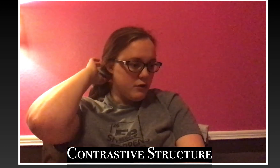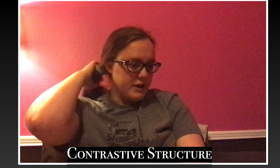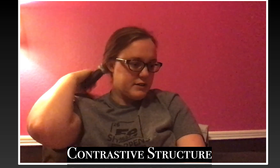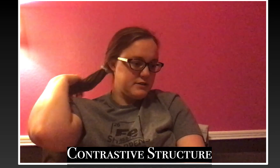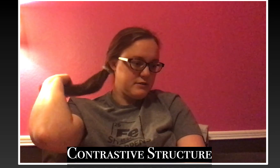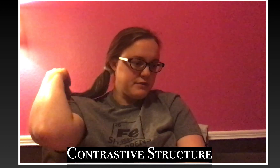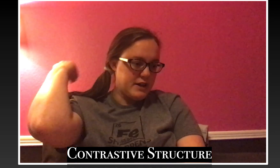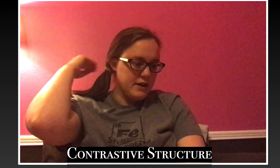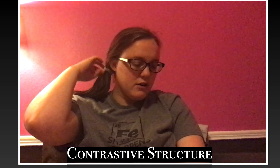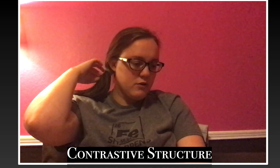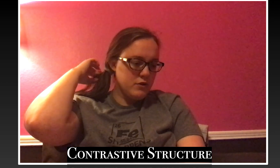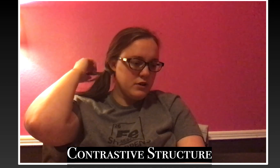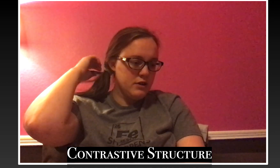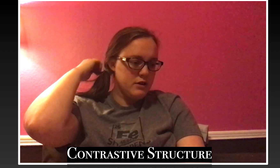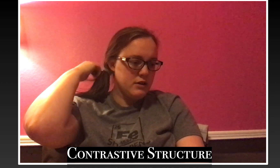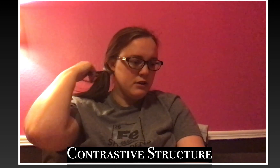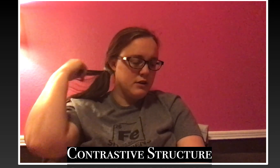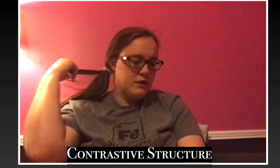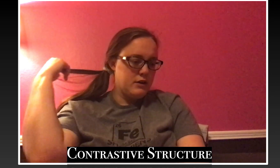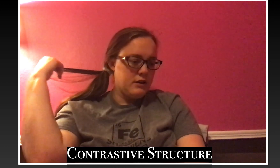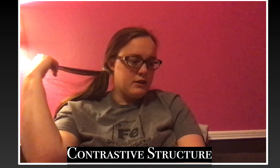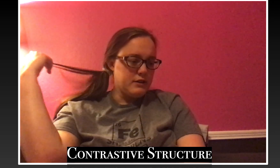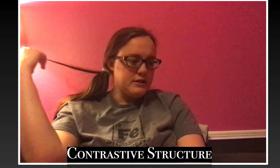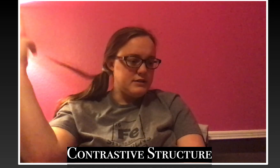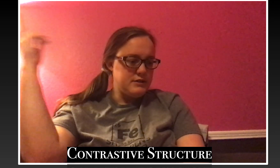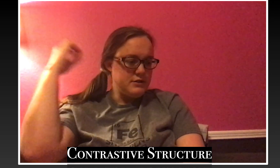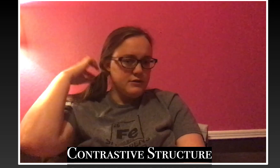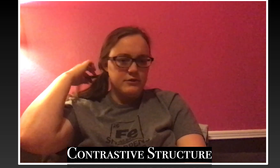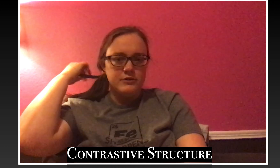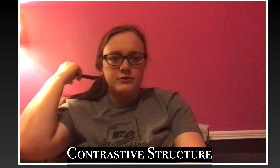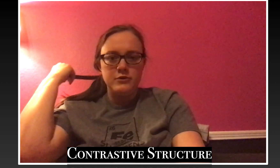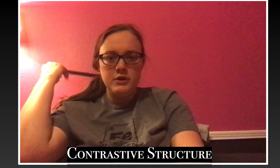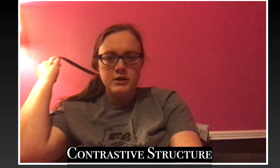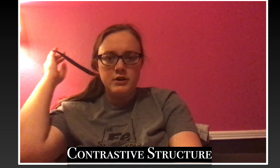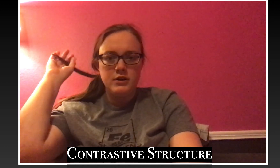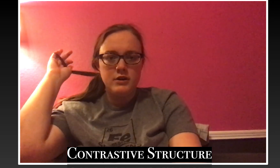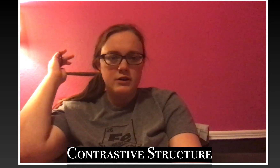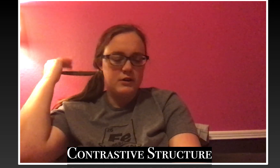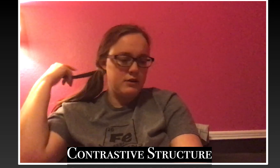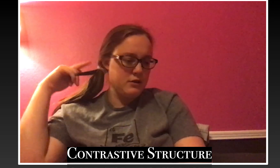Okay, so now let's do